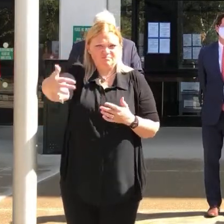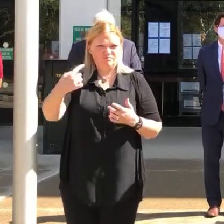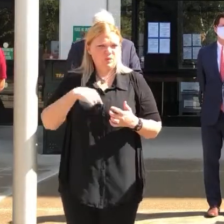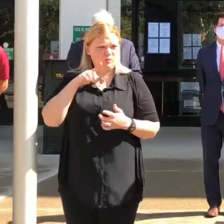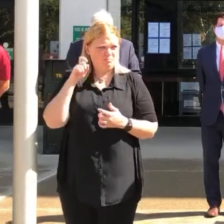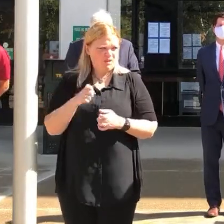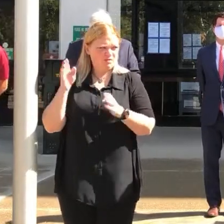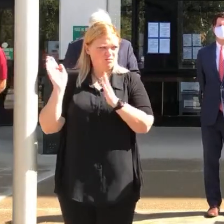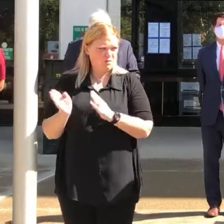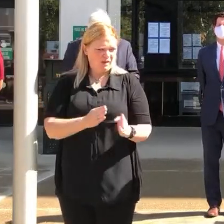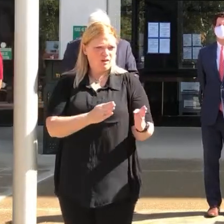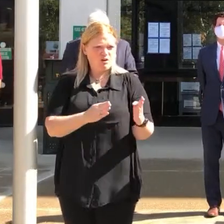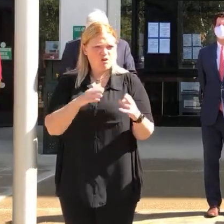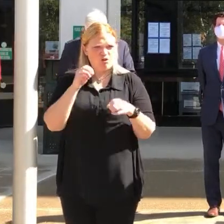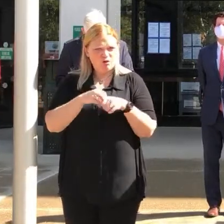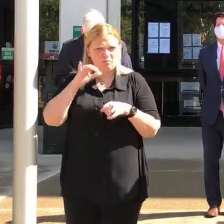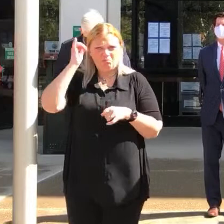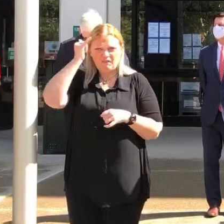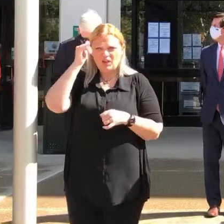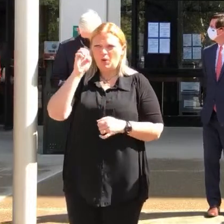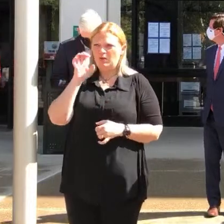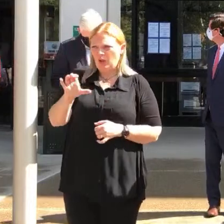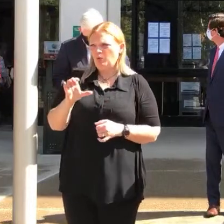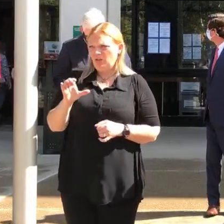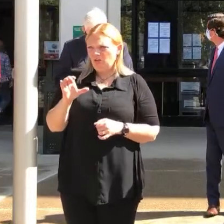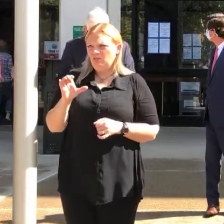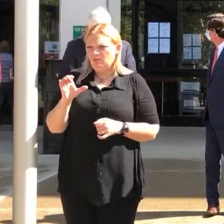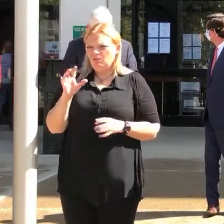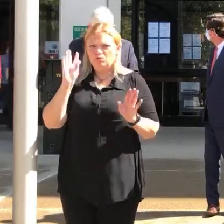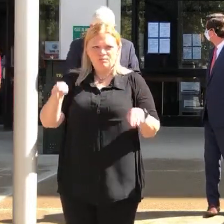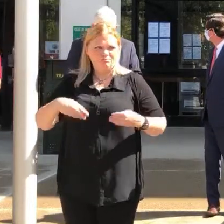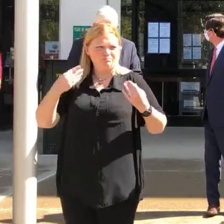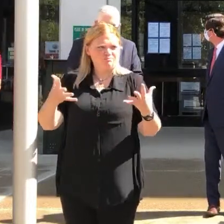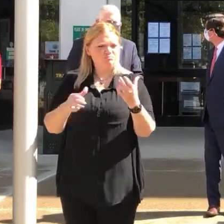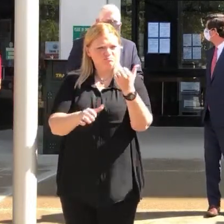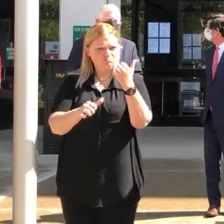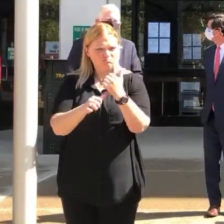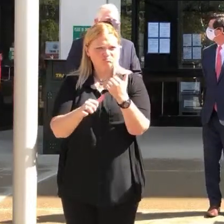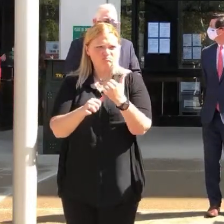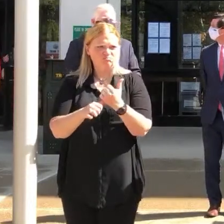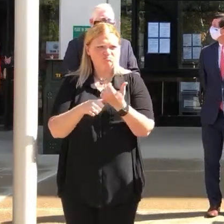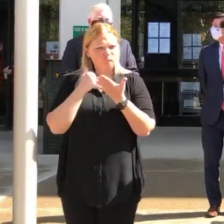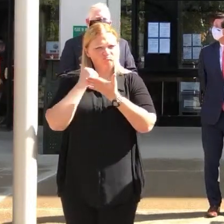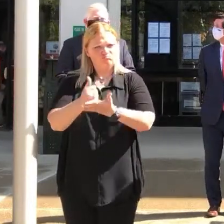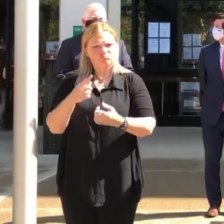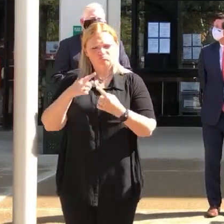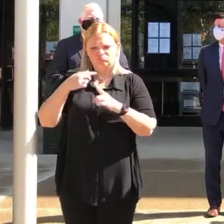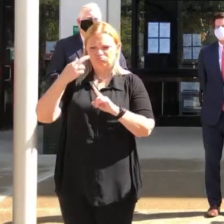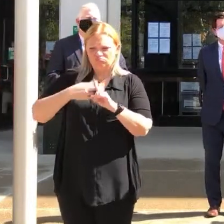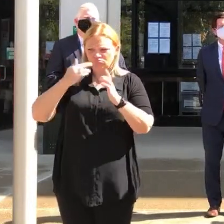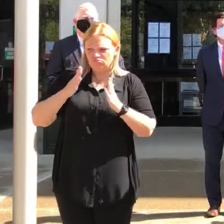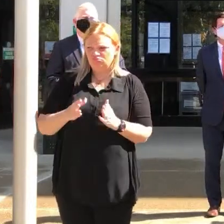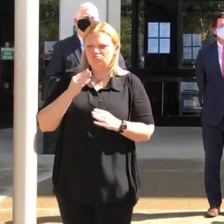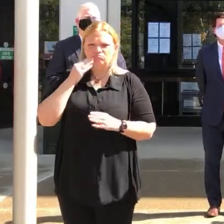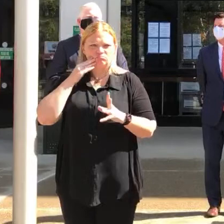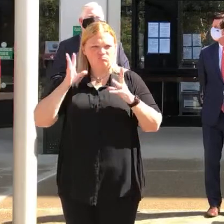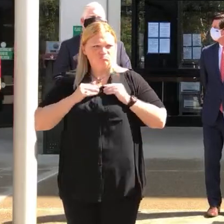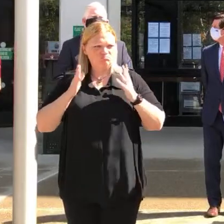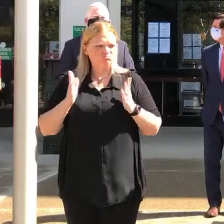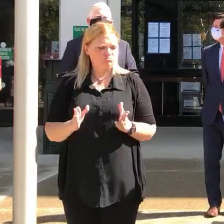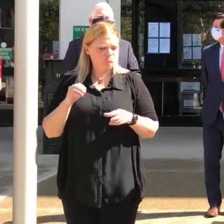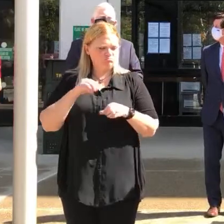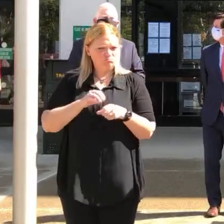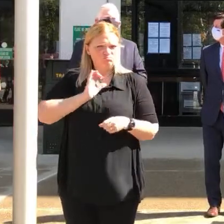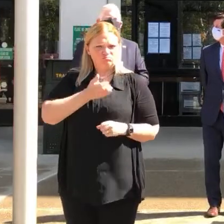be prepared in Buffalo and Erie County to provide assistance to renters and homeowners